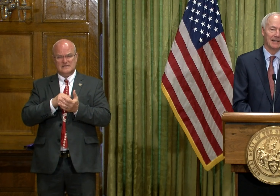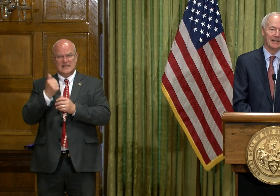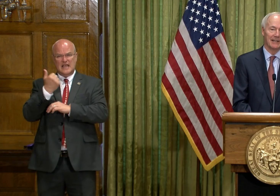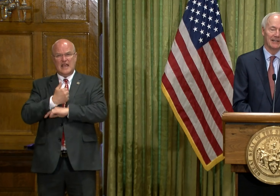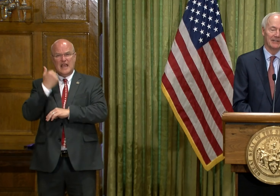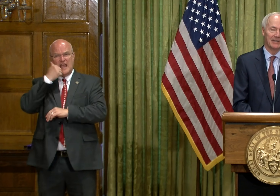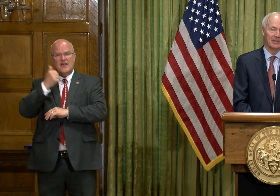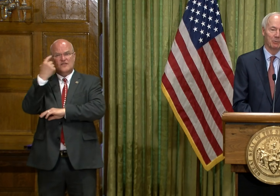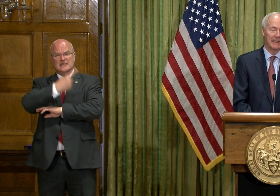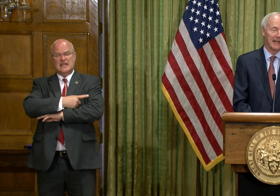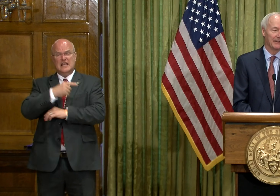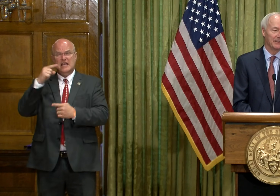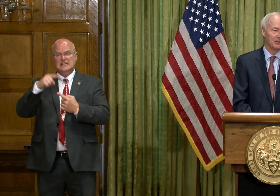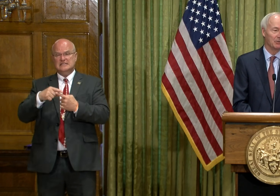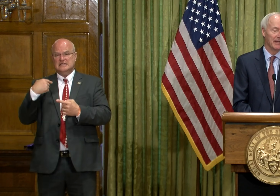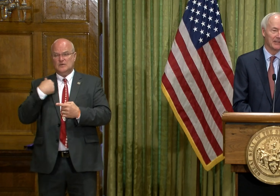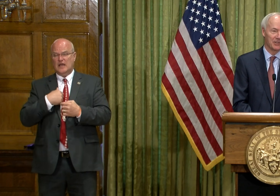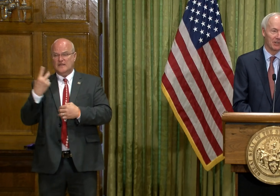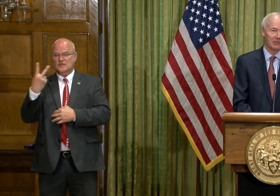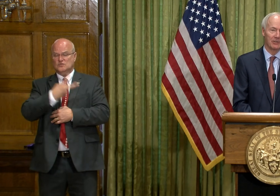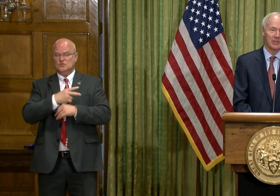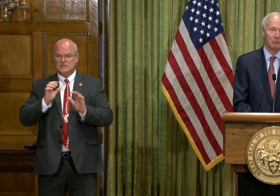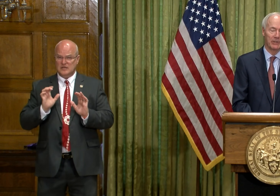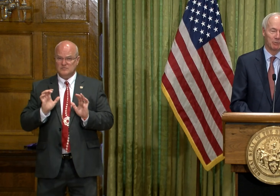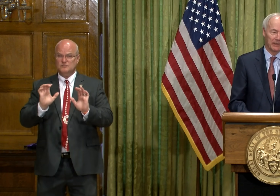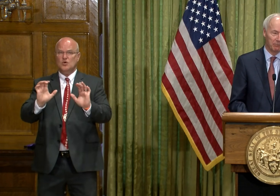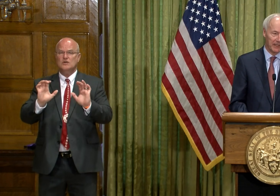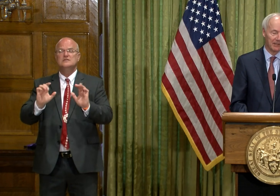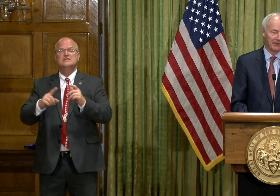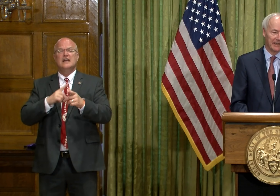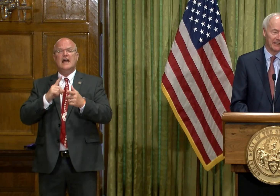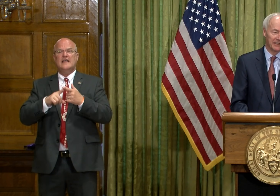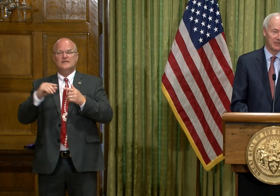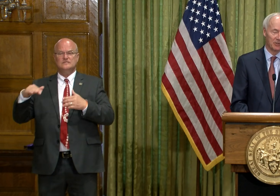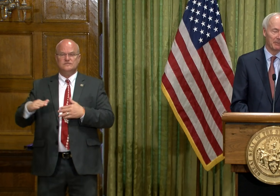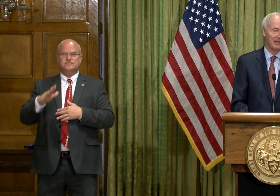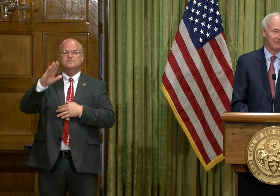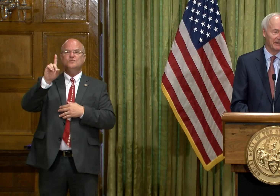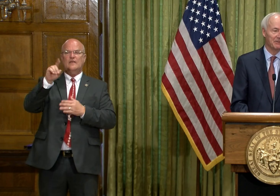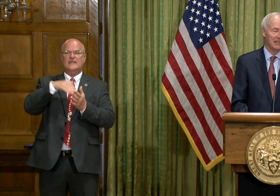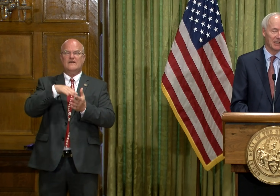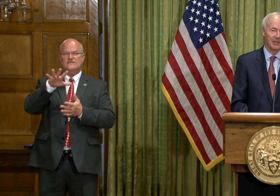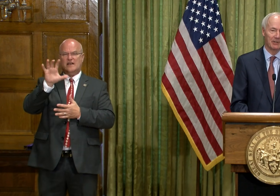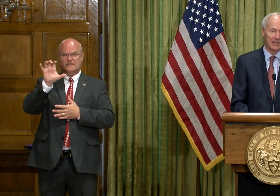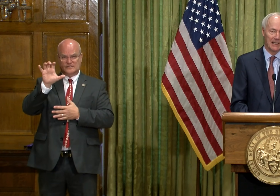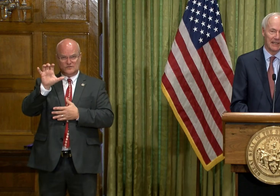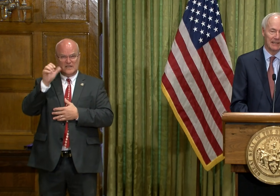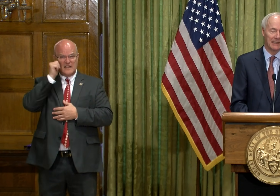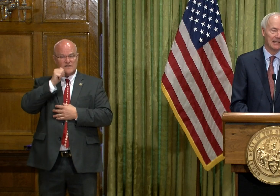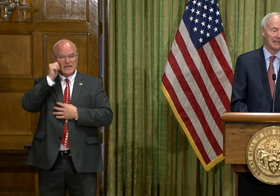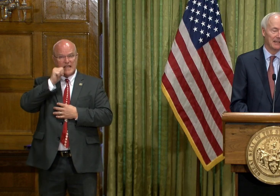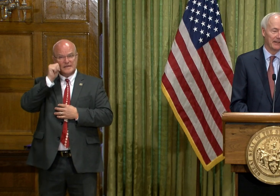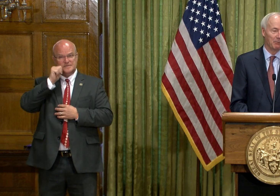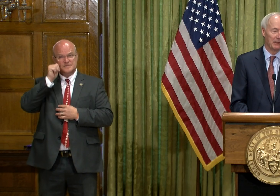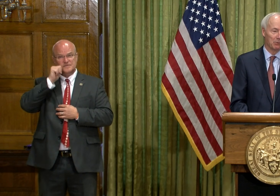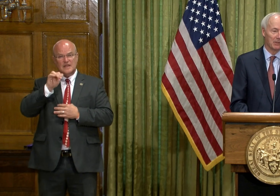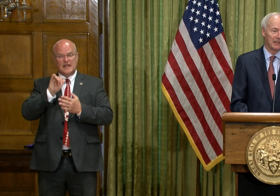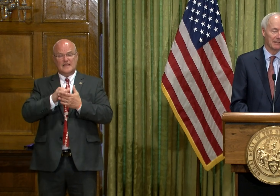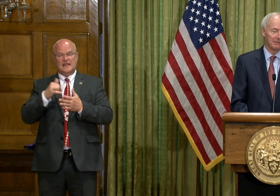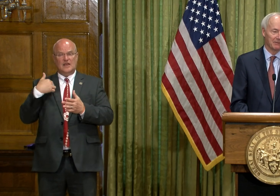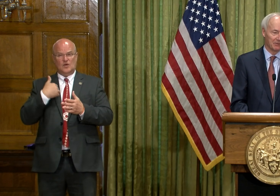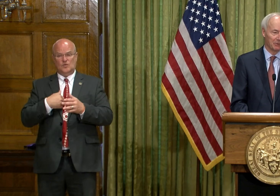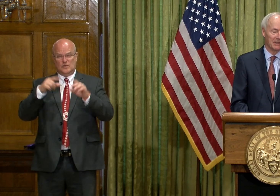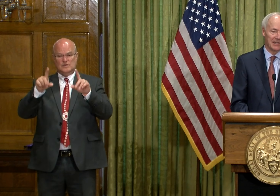day until we had the 2-day surge, in which we elevated it to about 1,500 a day that